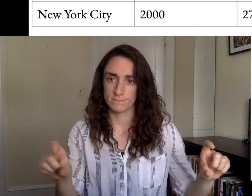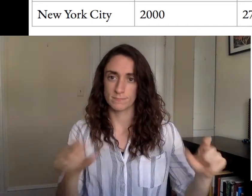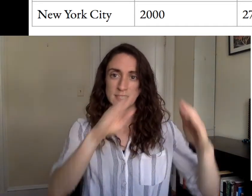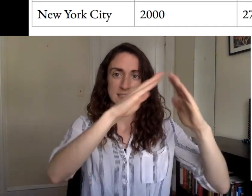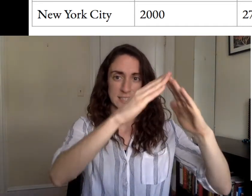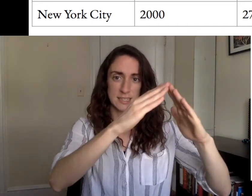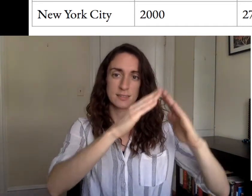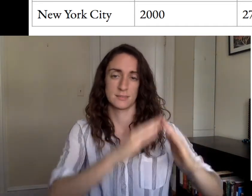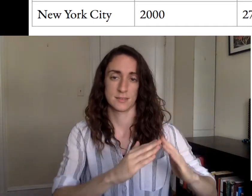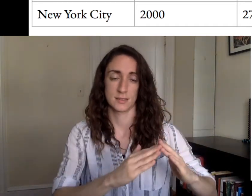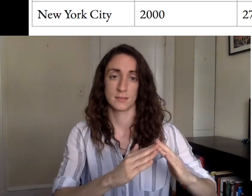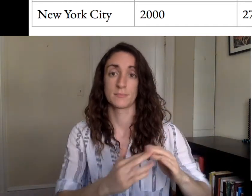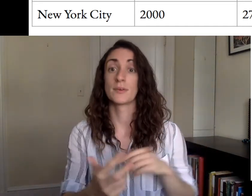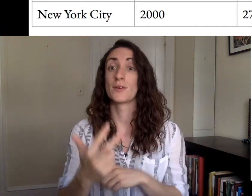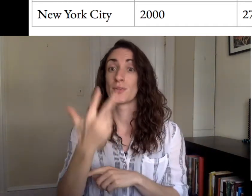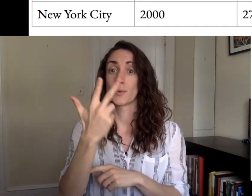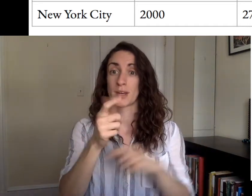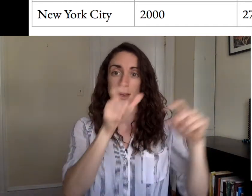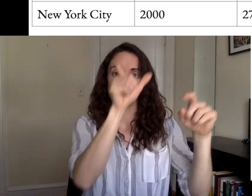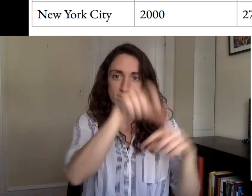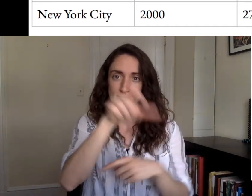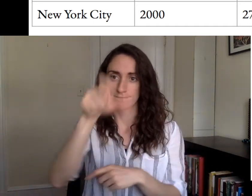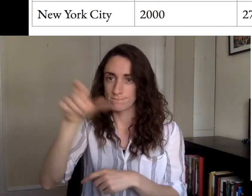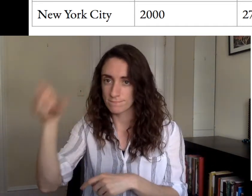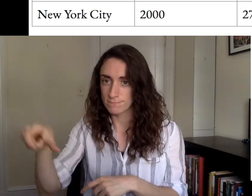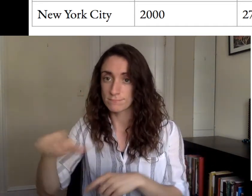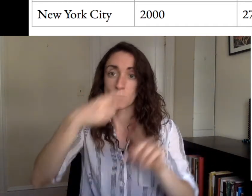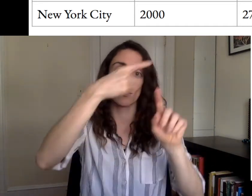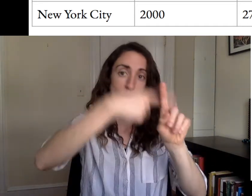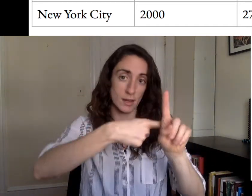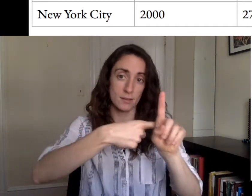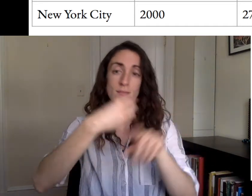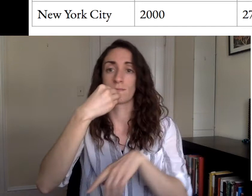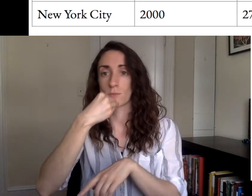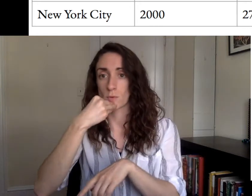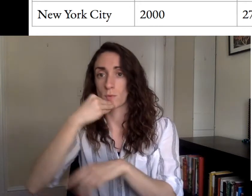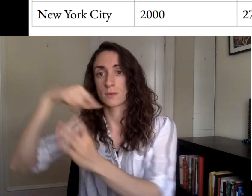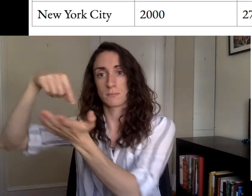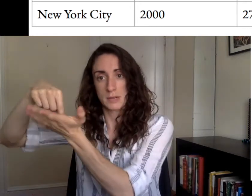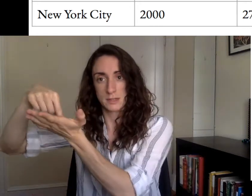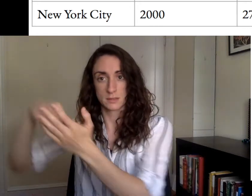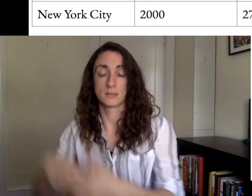represent our data with 2 rows and 3 columns.